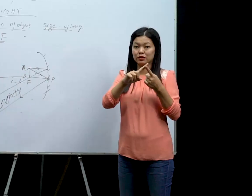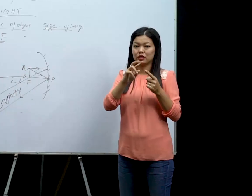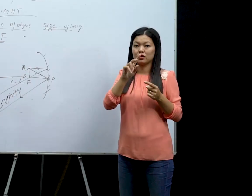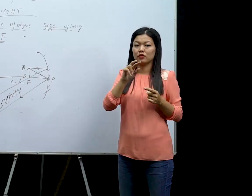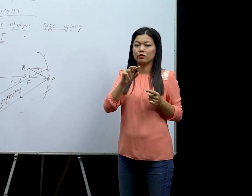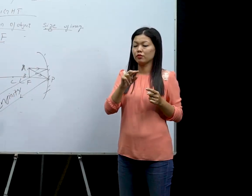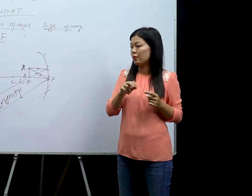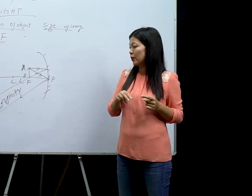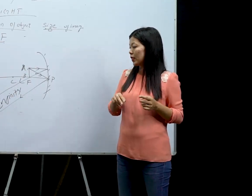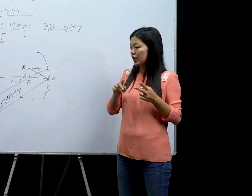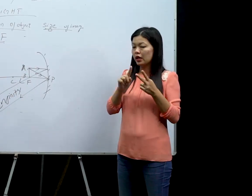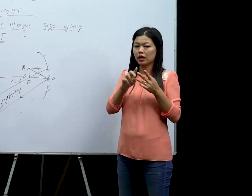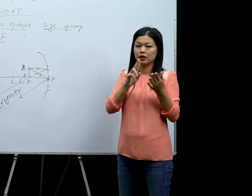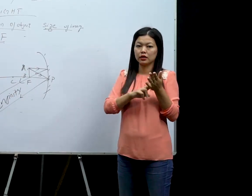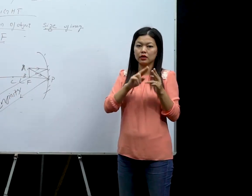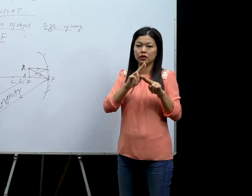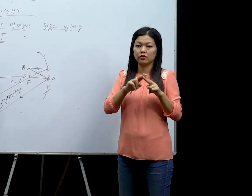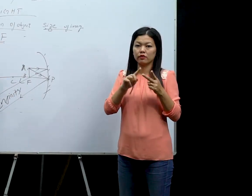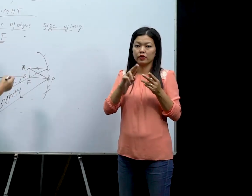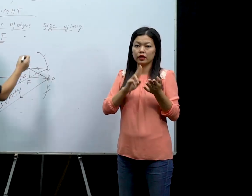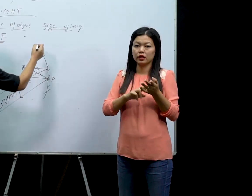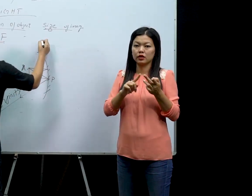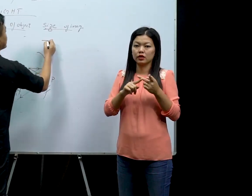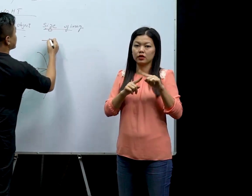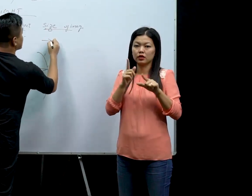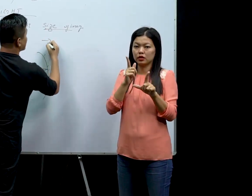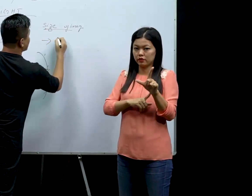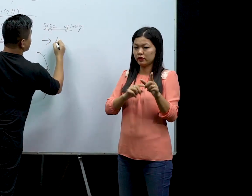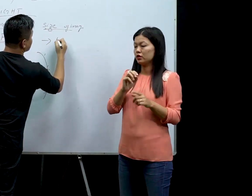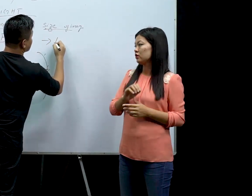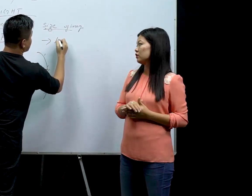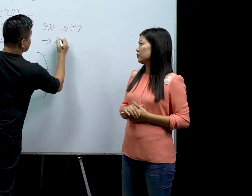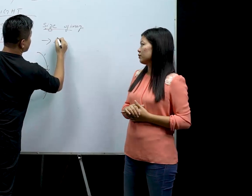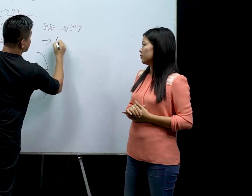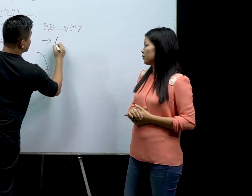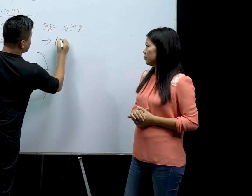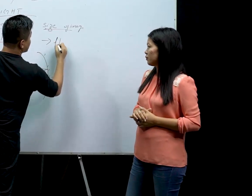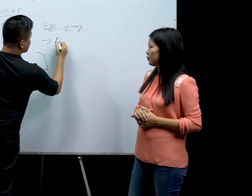Okay, now this type of image we will say it is